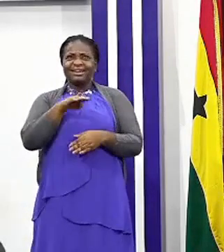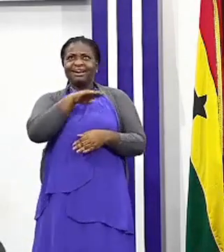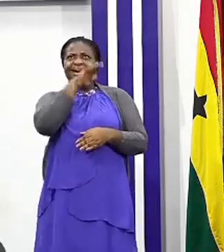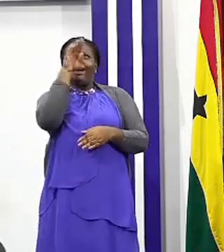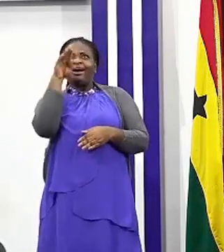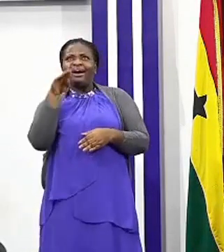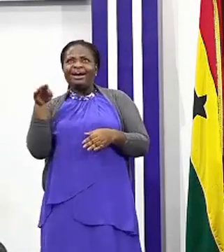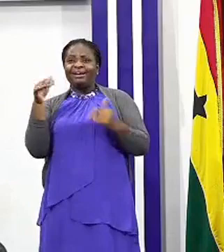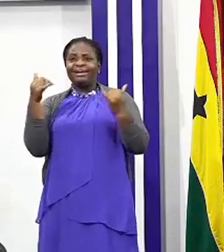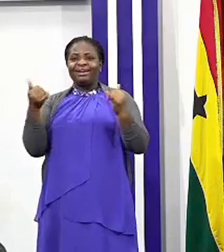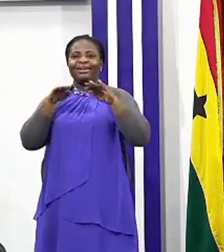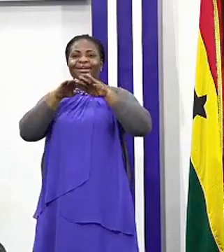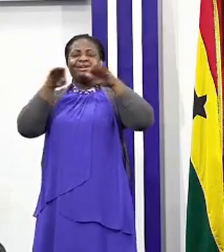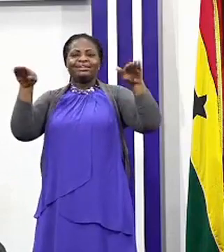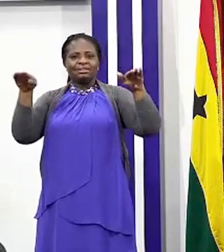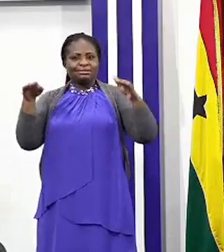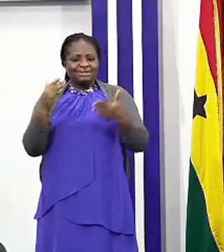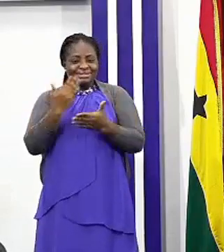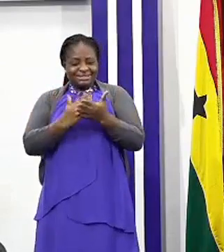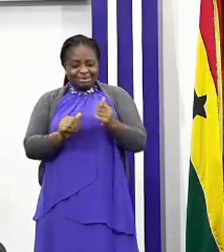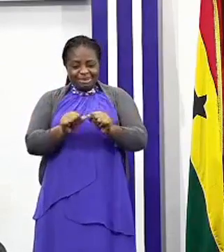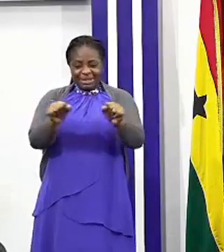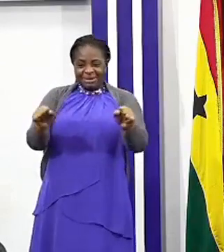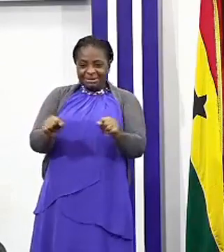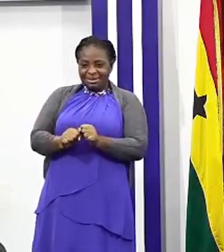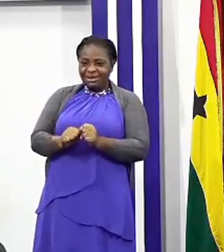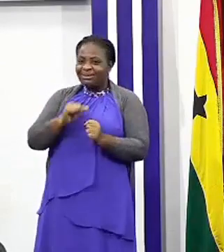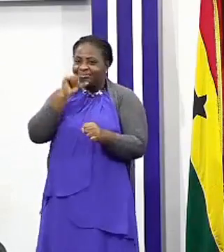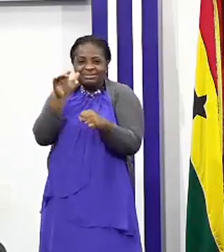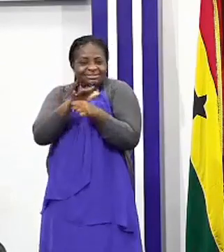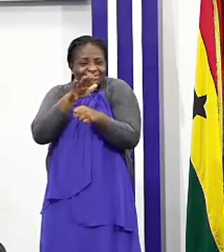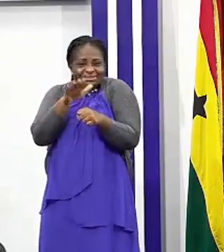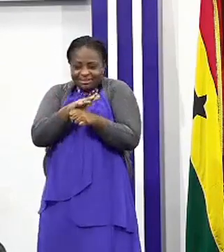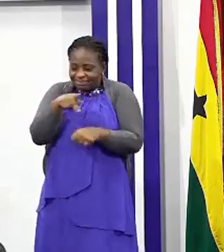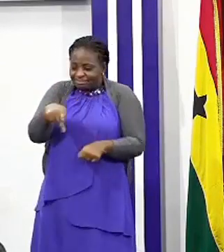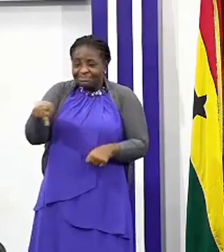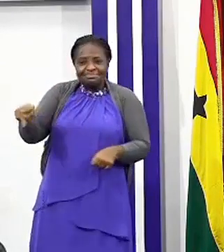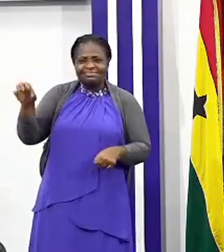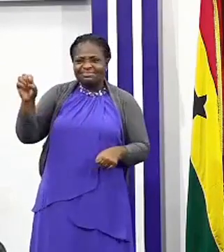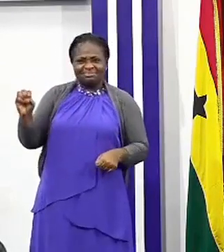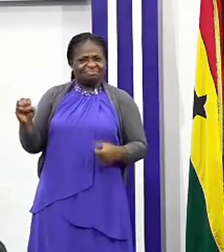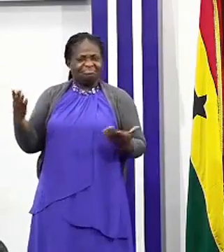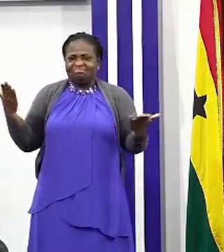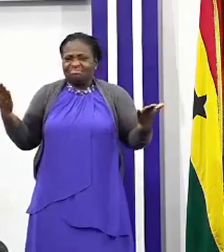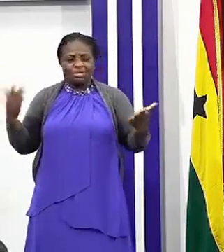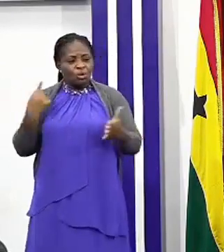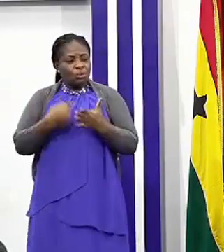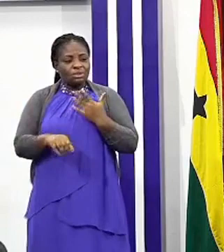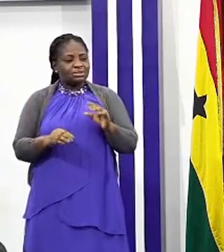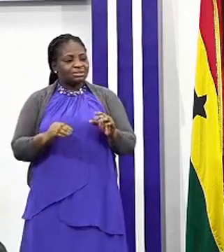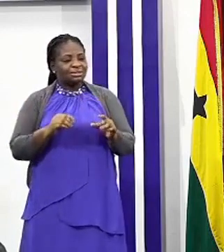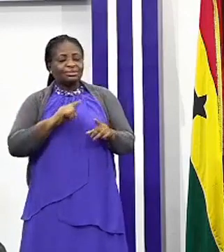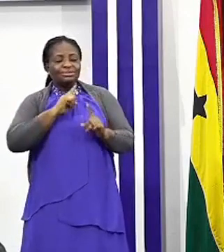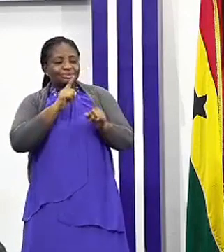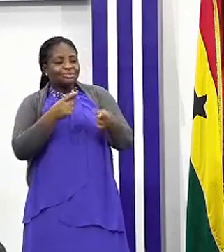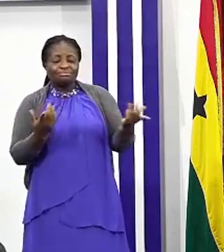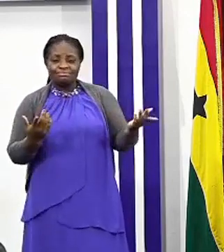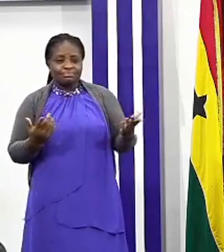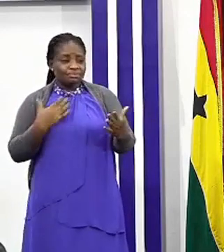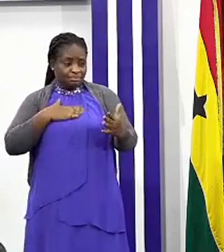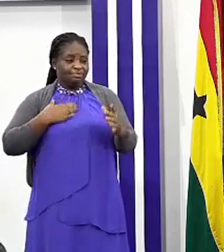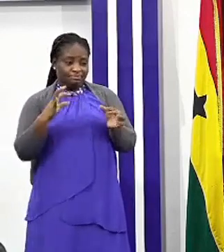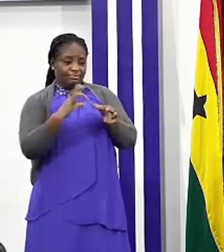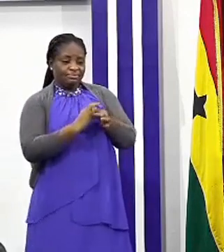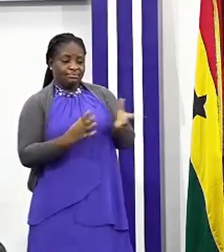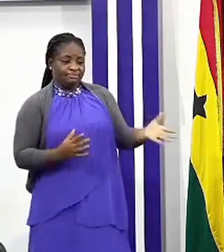about some areas that they still complain of insufficient or absent PP? I think about four questions, if you can join